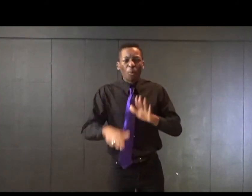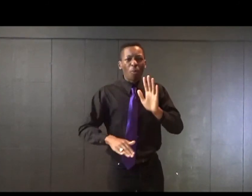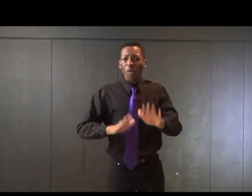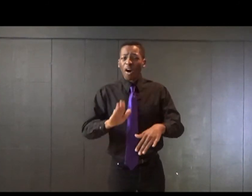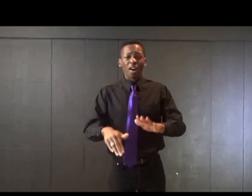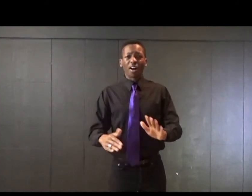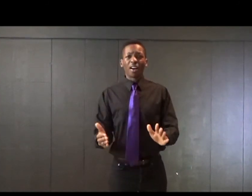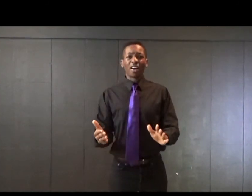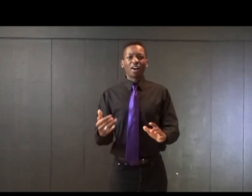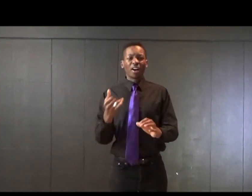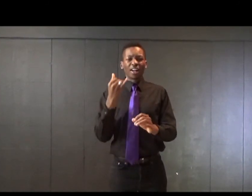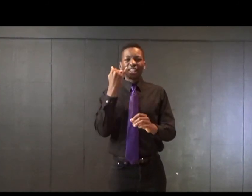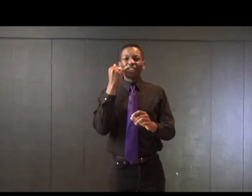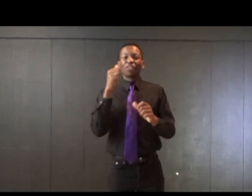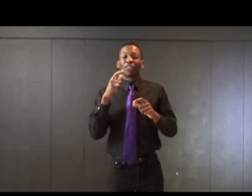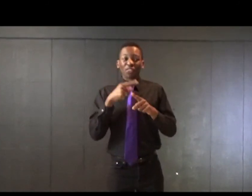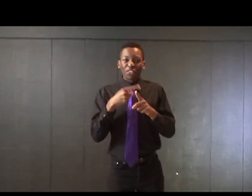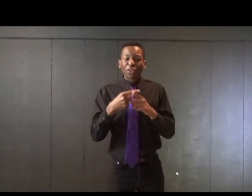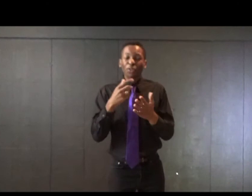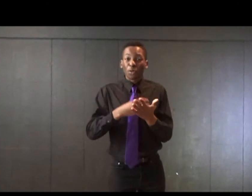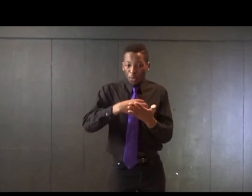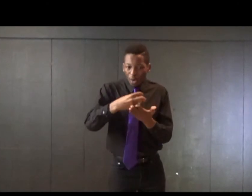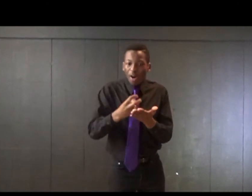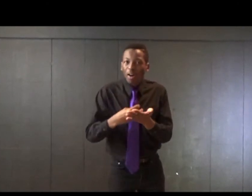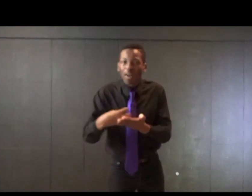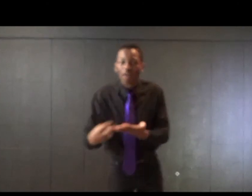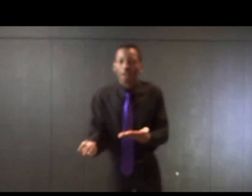And if you can't walk, then crawl.